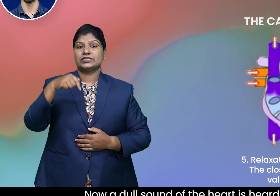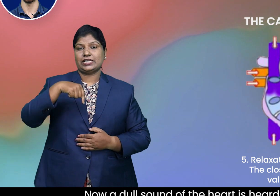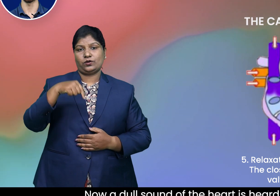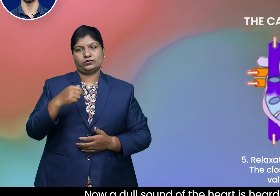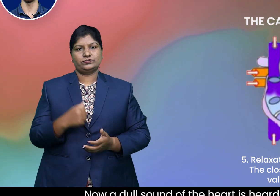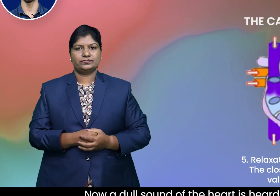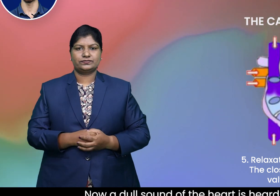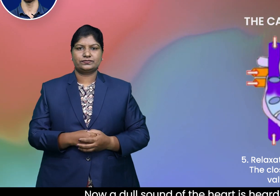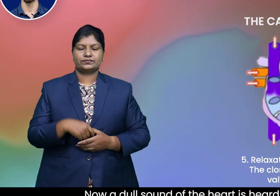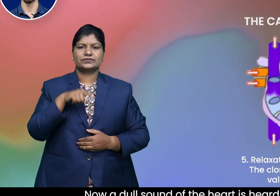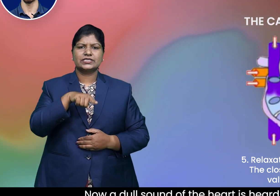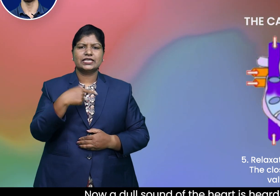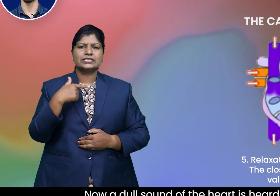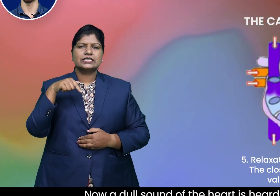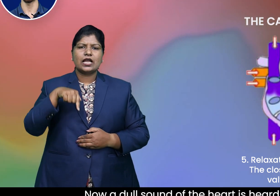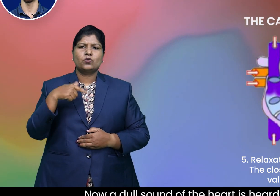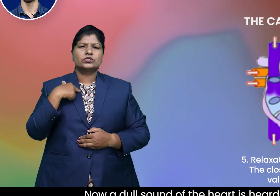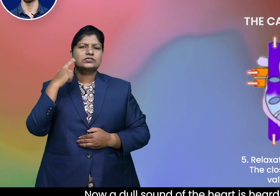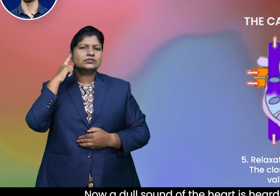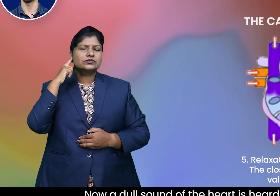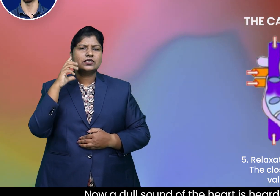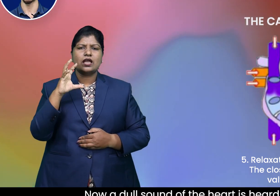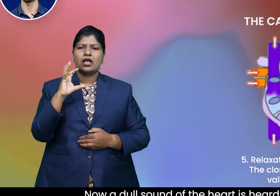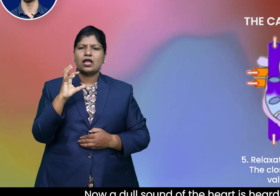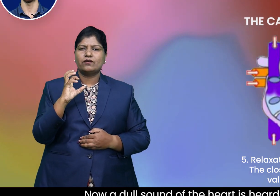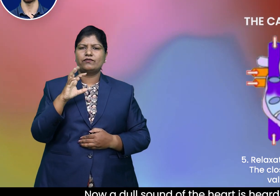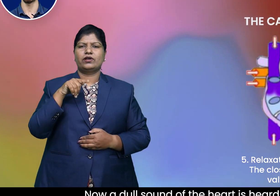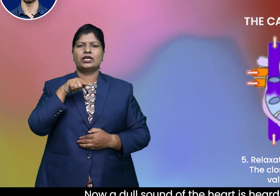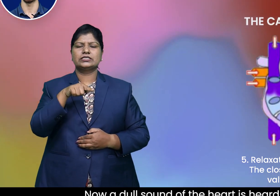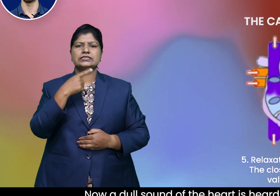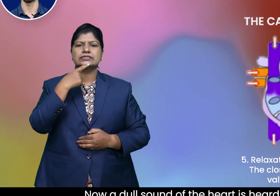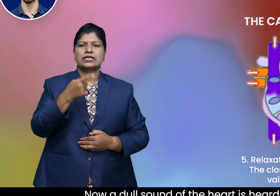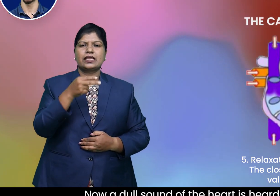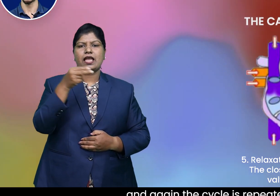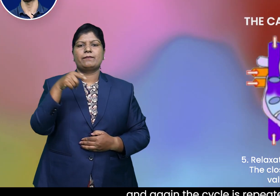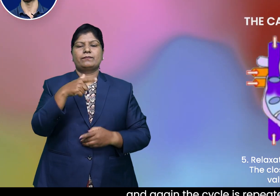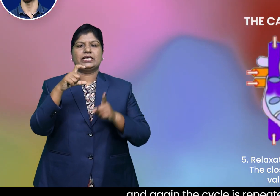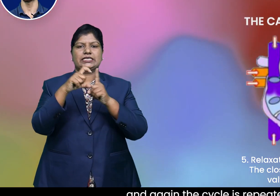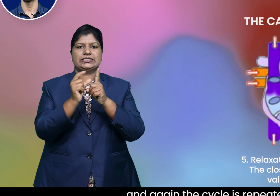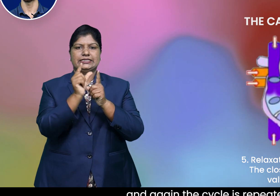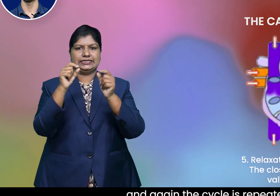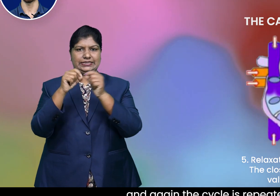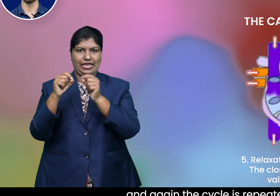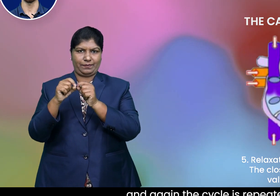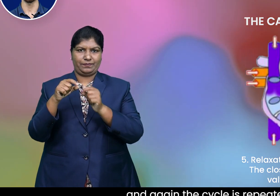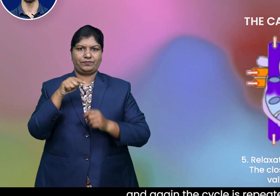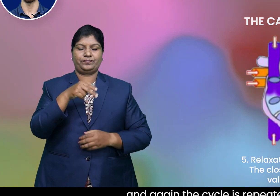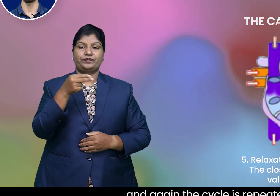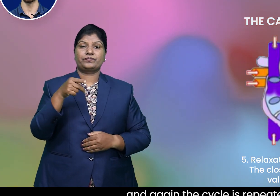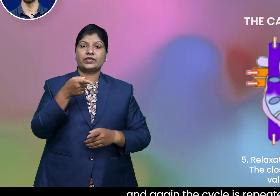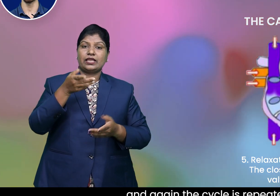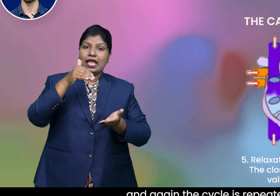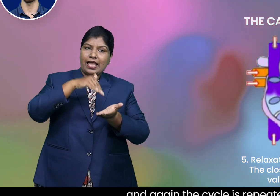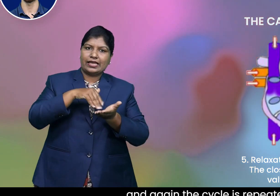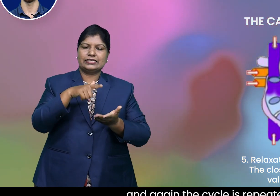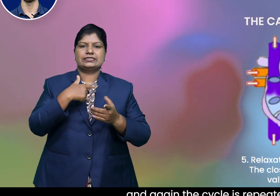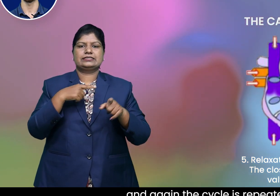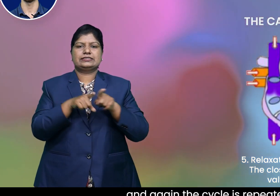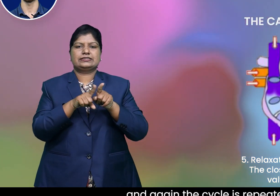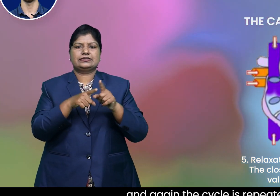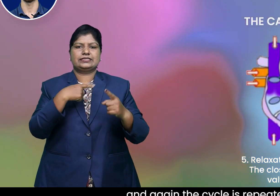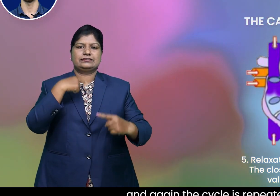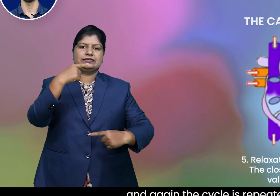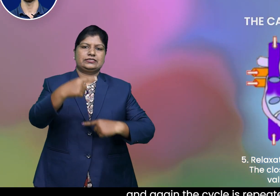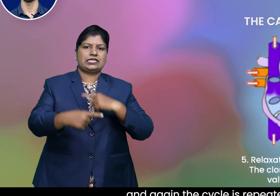Now, a dull sound of a heart is heard as dub, and again the cycle is repeated.